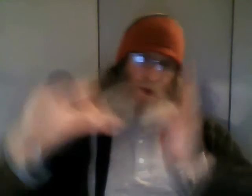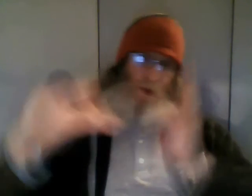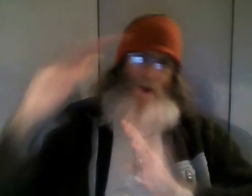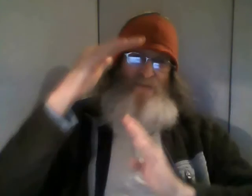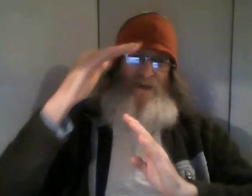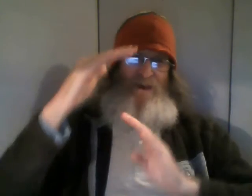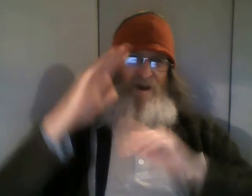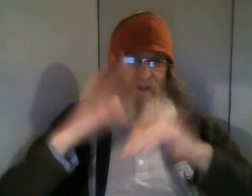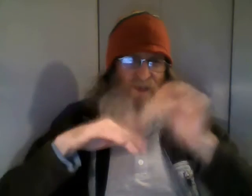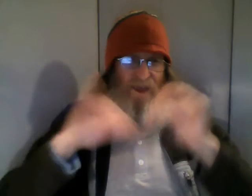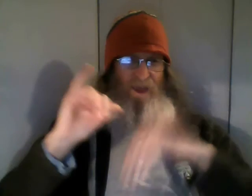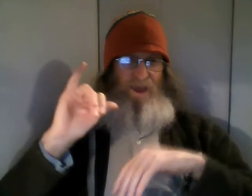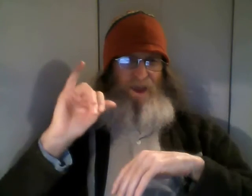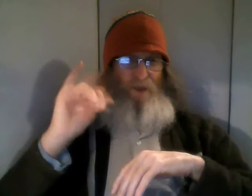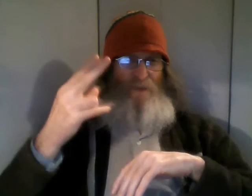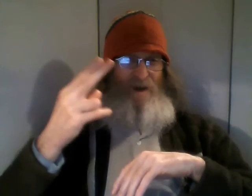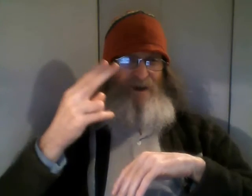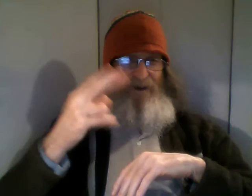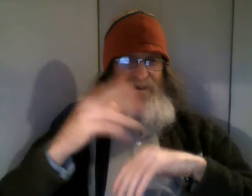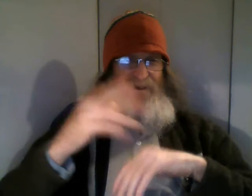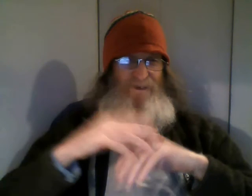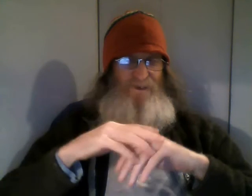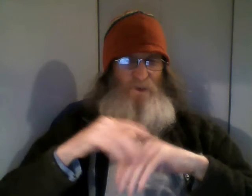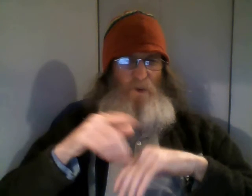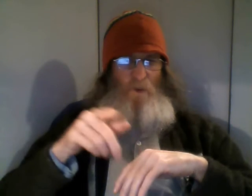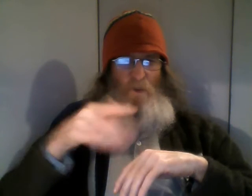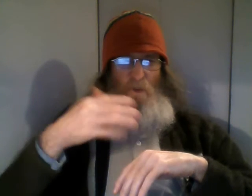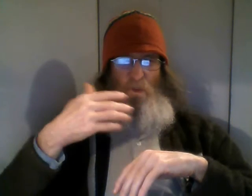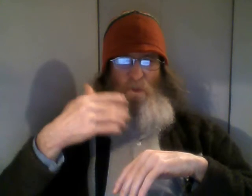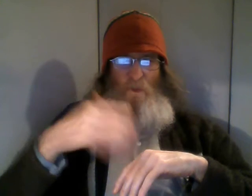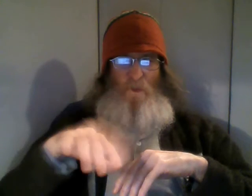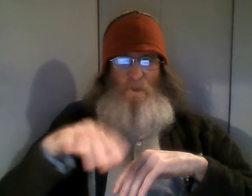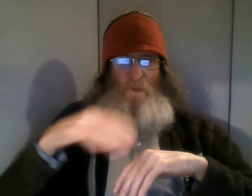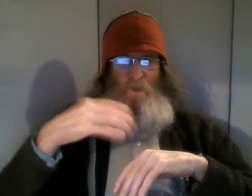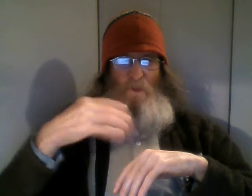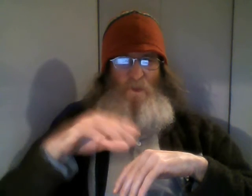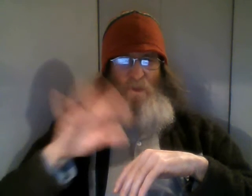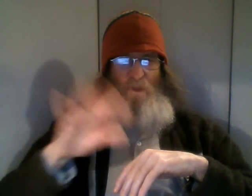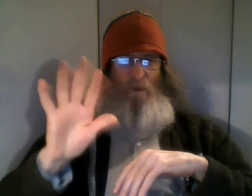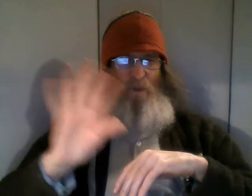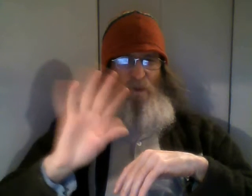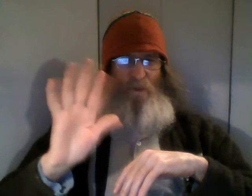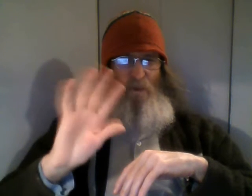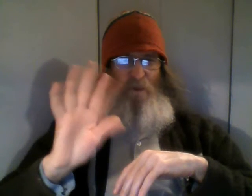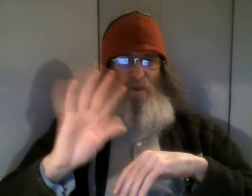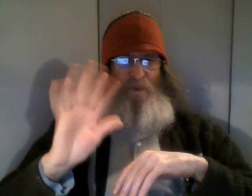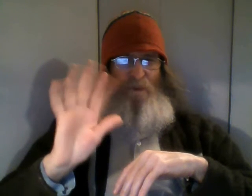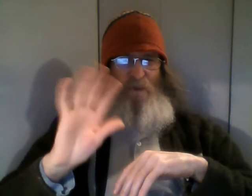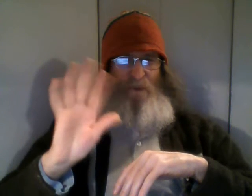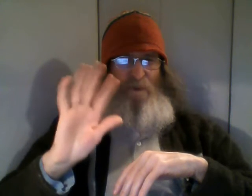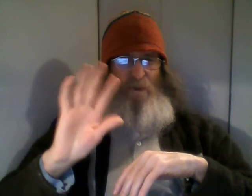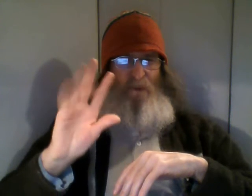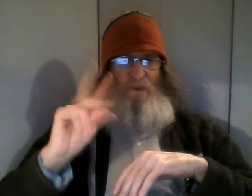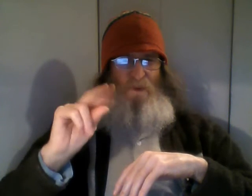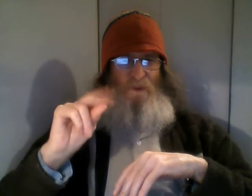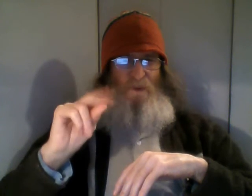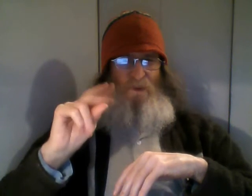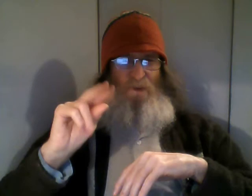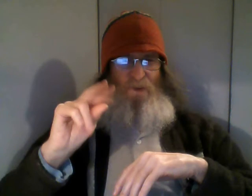those were some big shoes, though. A lot to live up to, placing you alone. We had $30,000 of trouble alone.